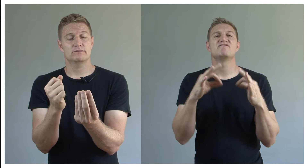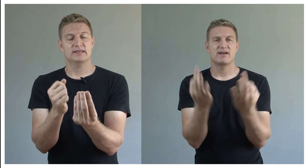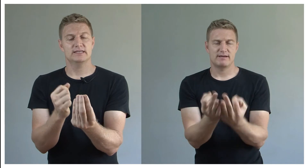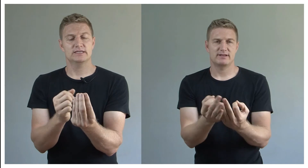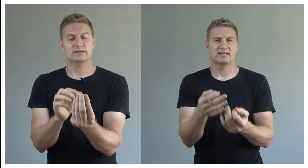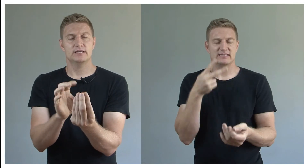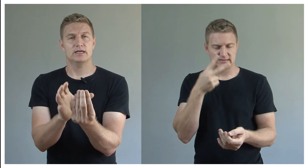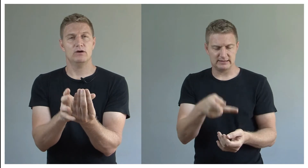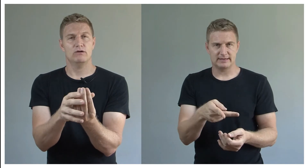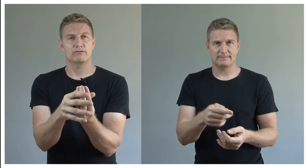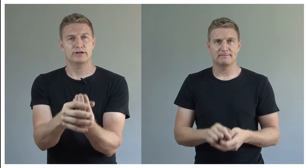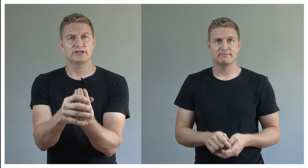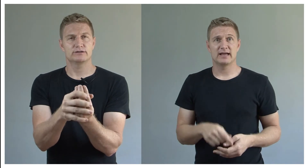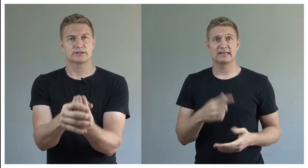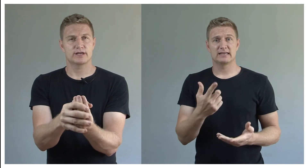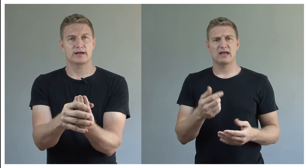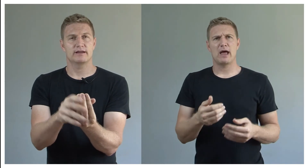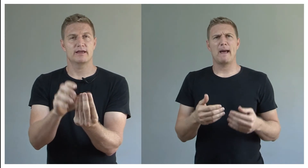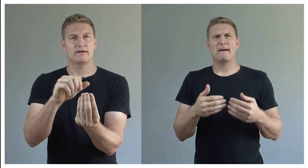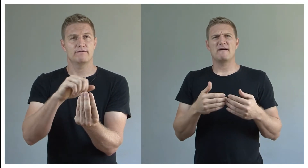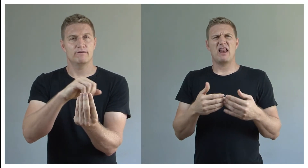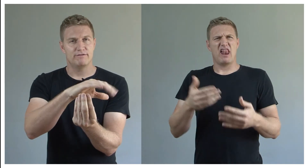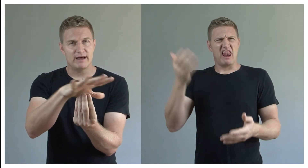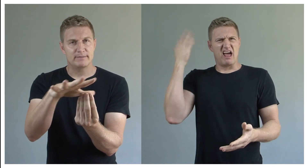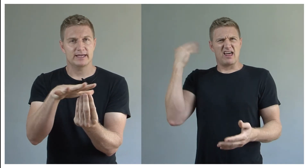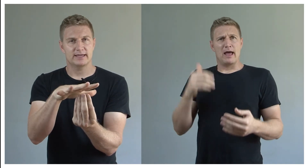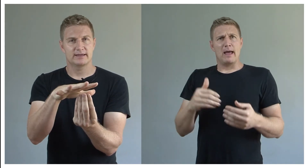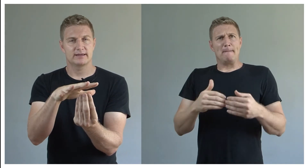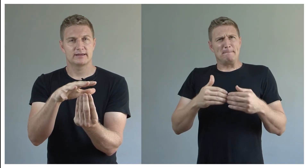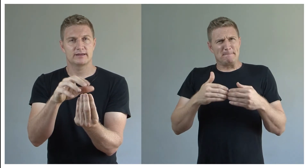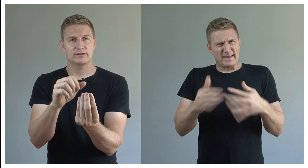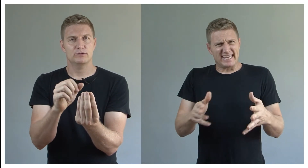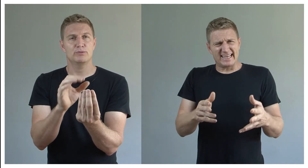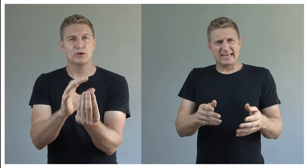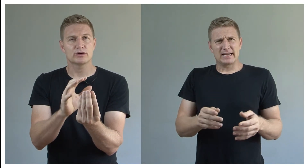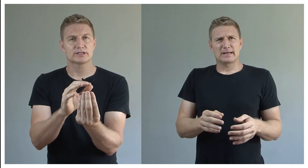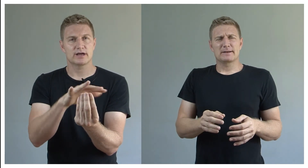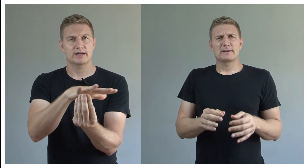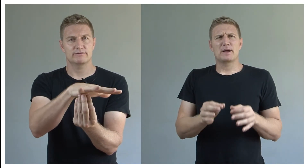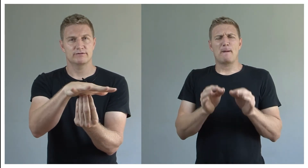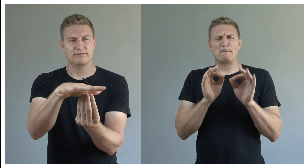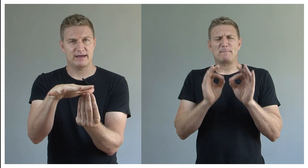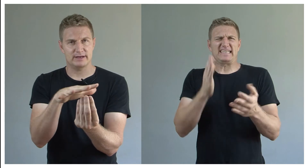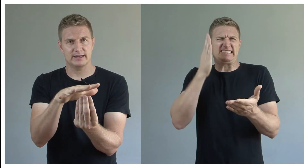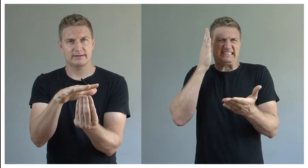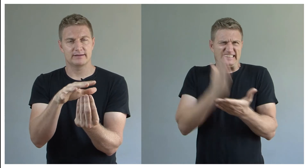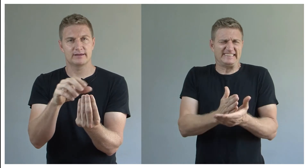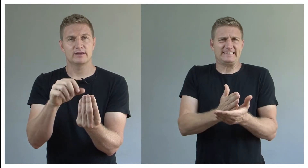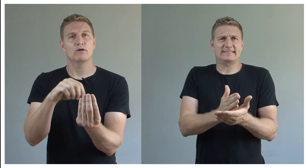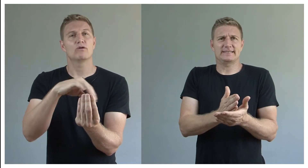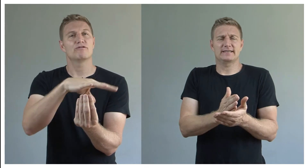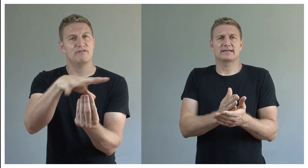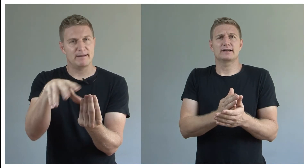This is the original sign for family, the pure sign for family or